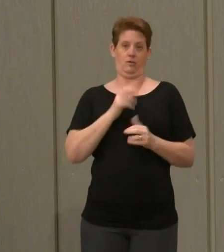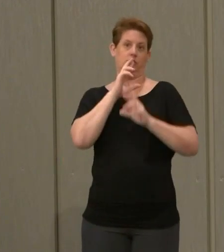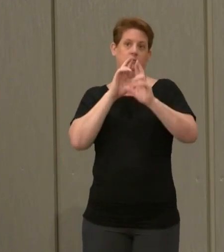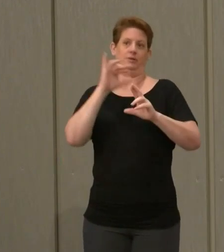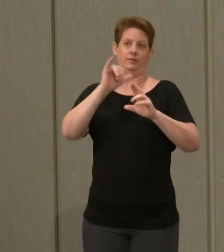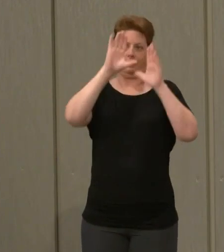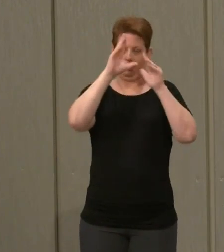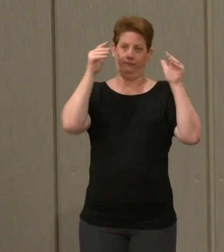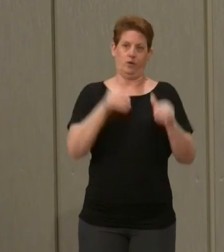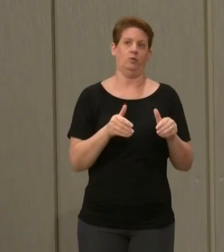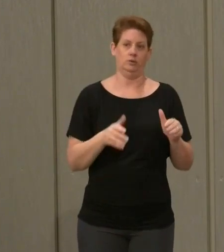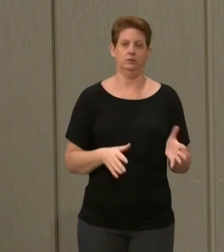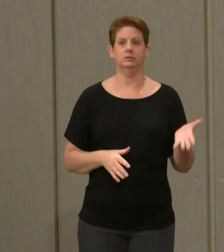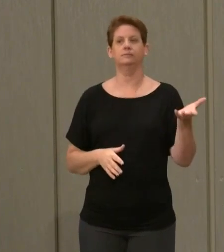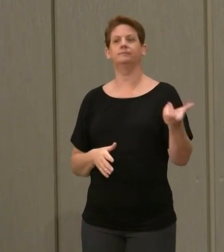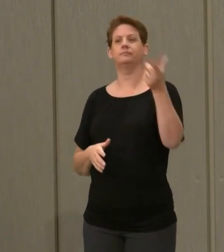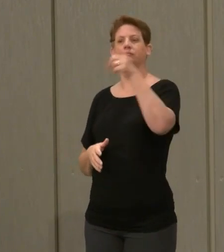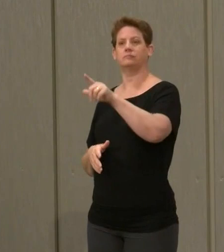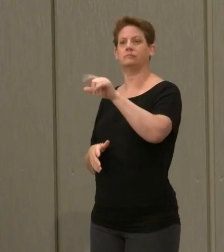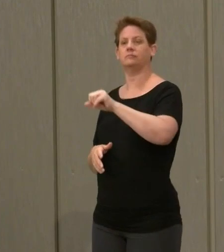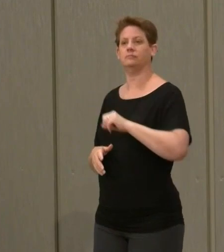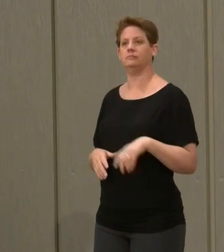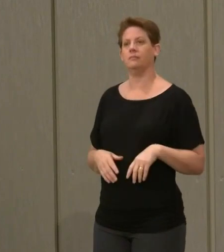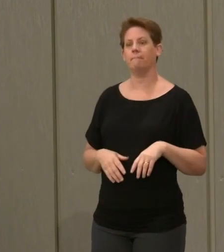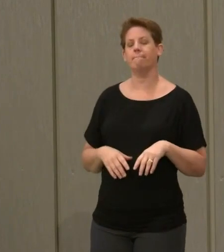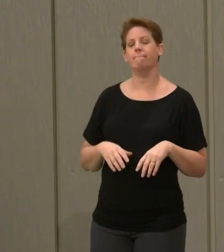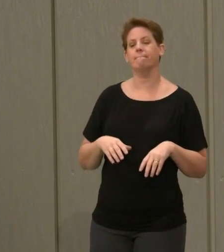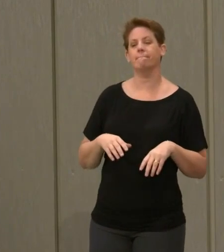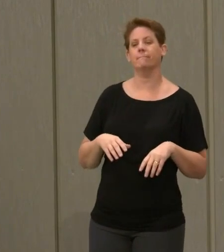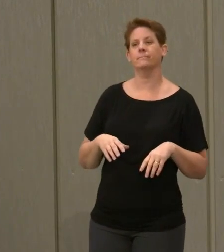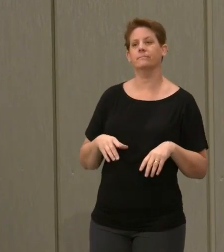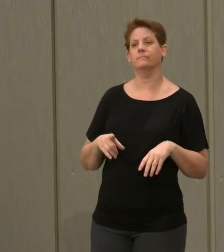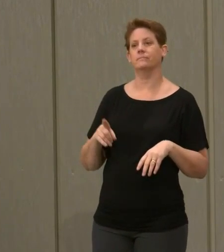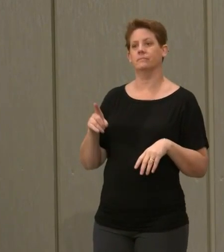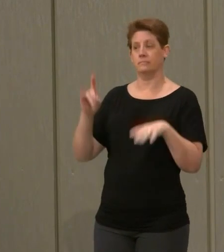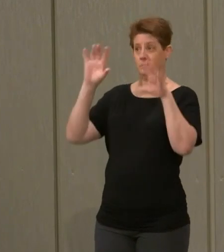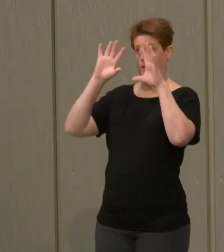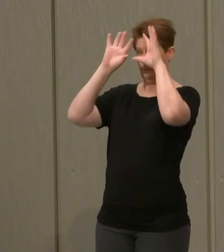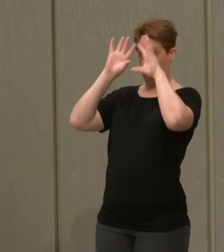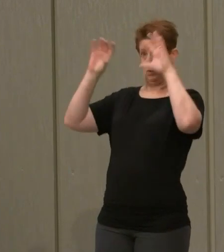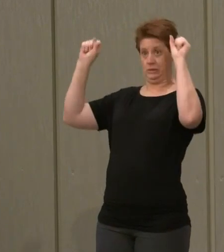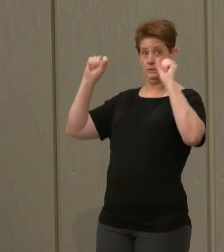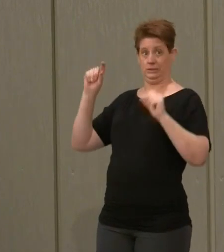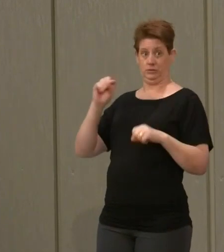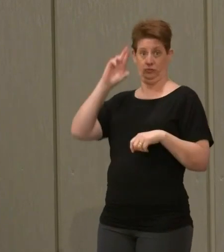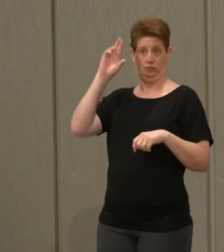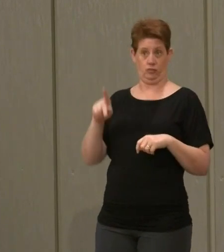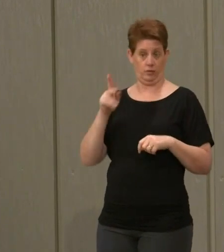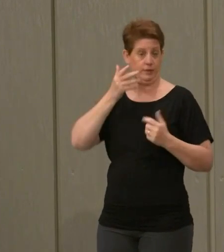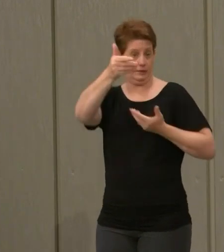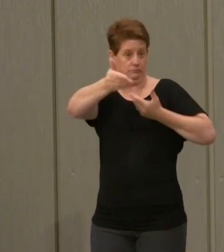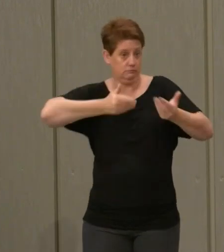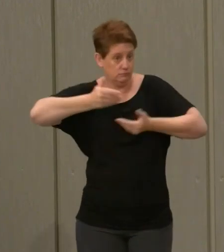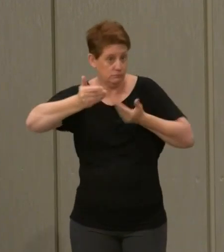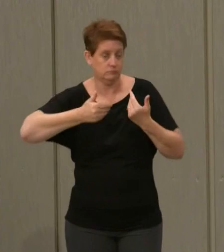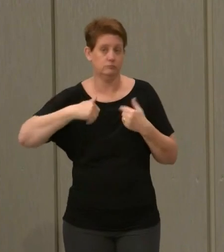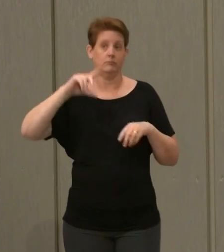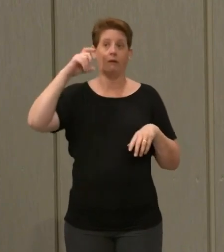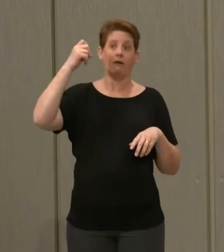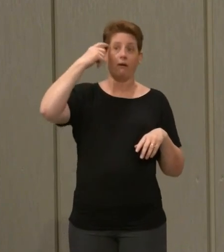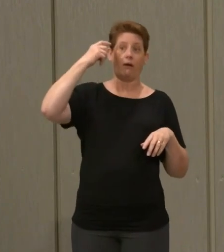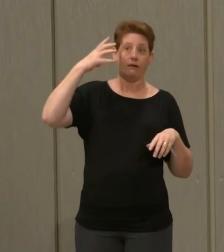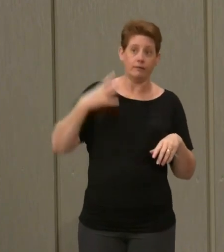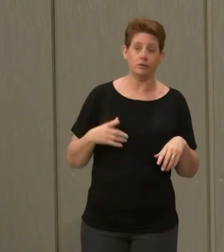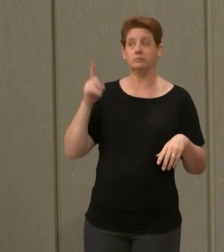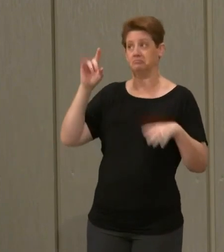Governor, we've seen President Trump invite a number of governors to the White House. We've also seen the president travel a little